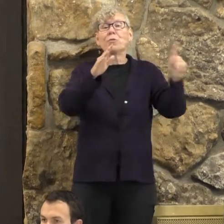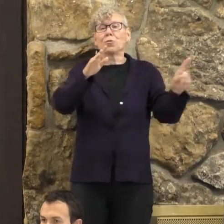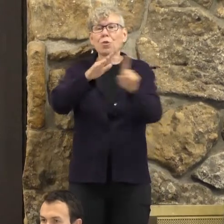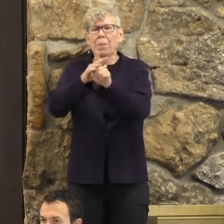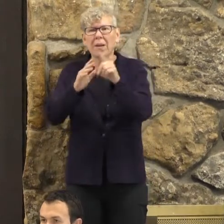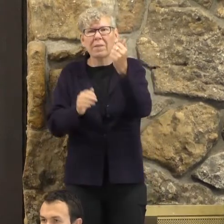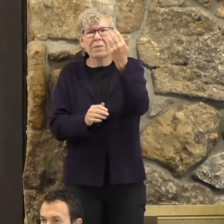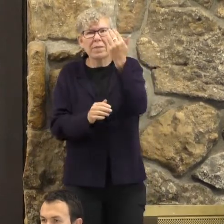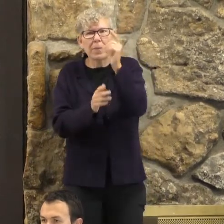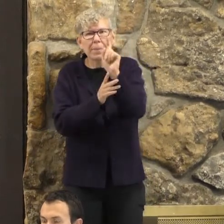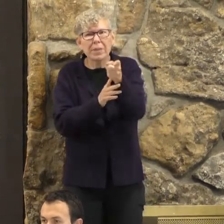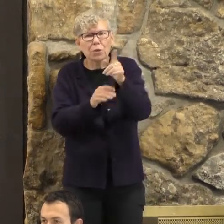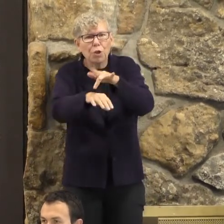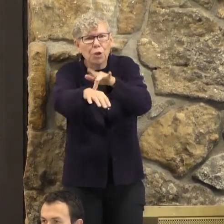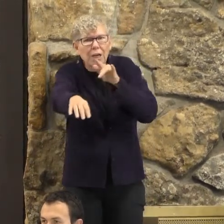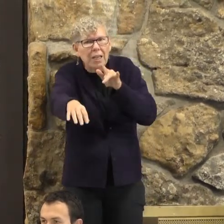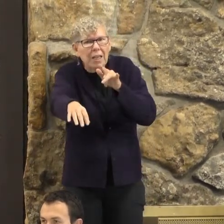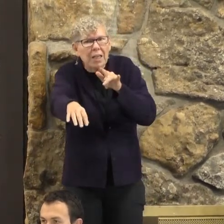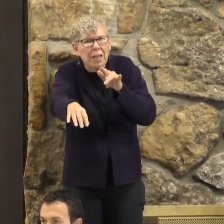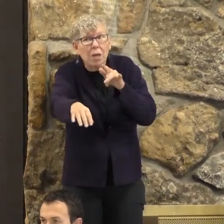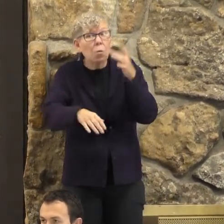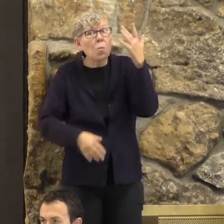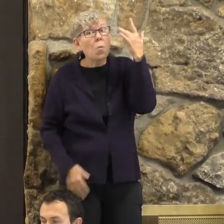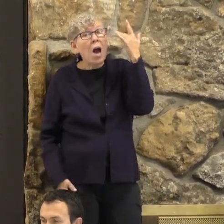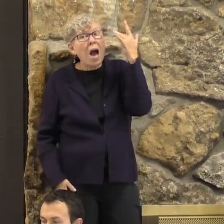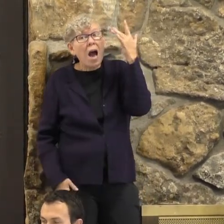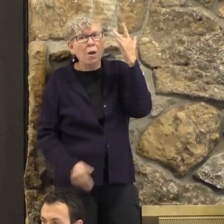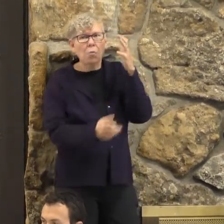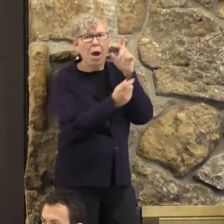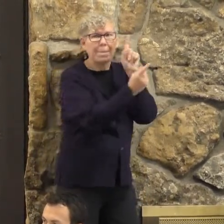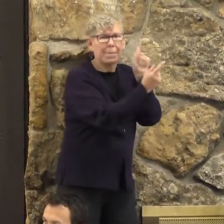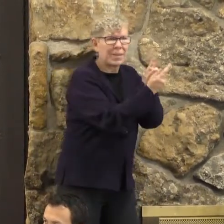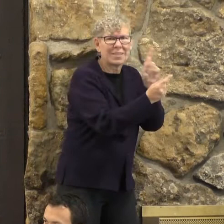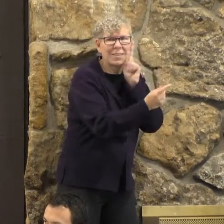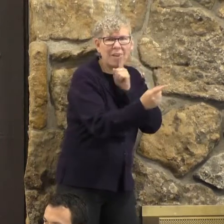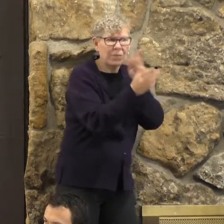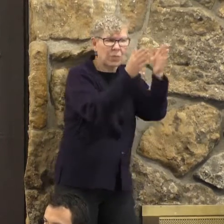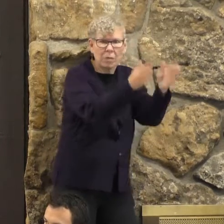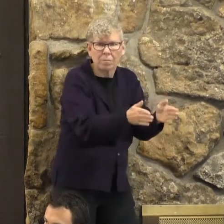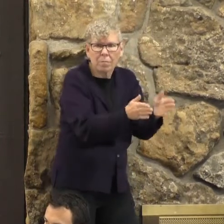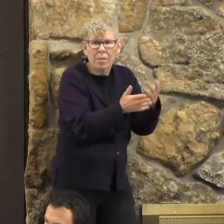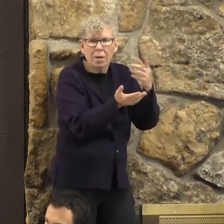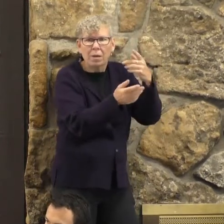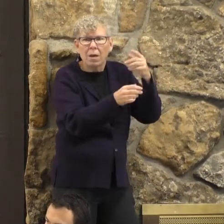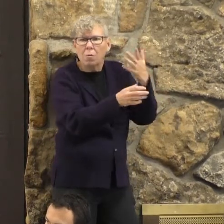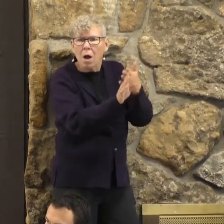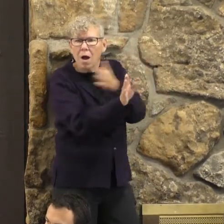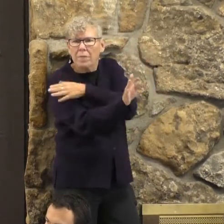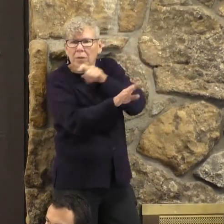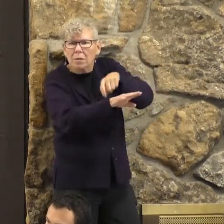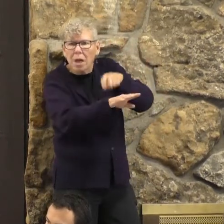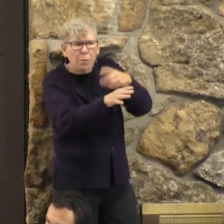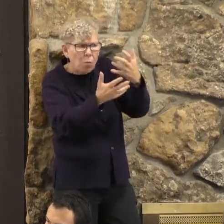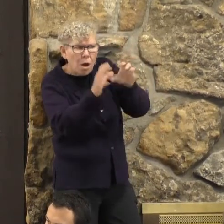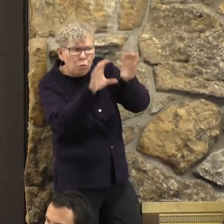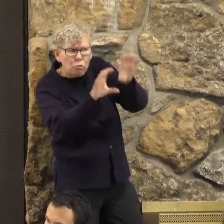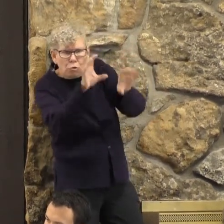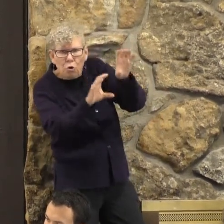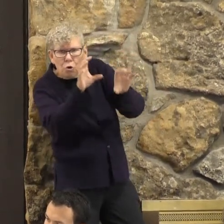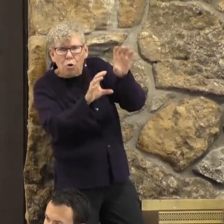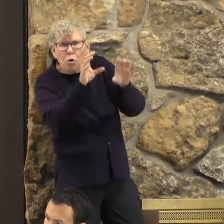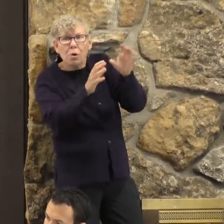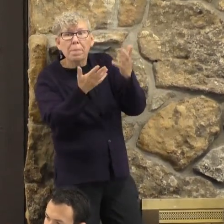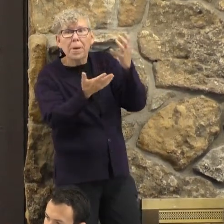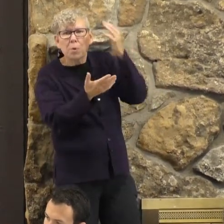to greet them when they come in. They sit and talk with each other. They might know each other, they might not. But that way they